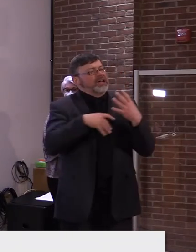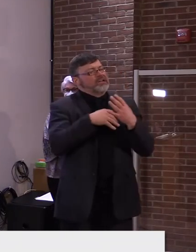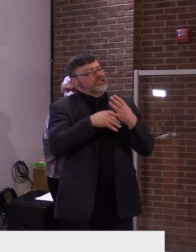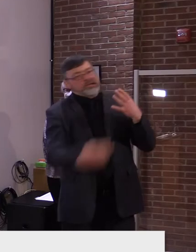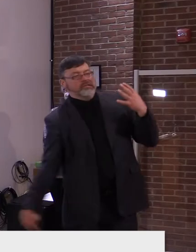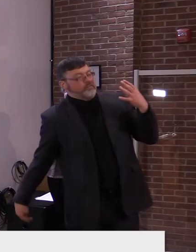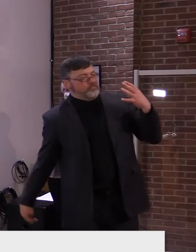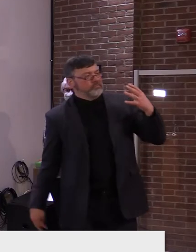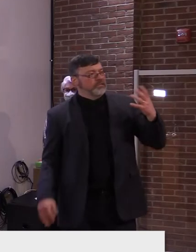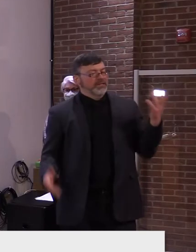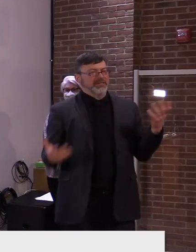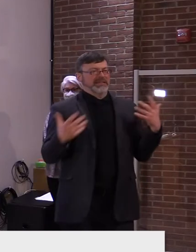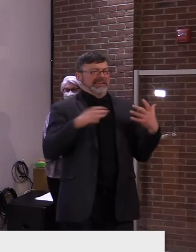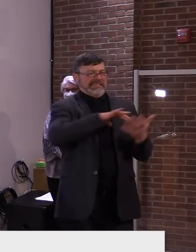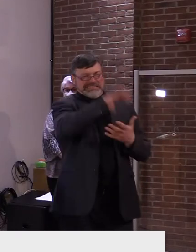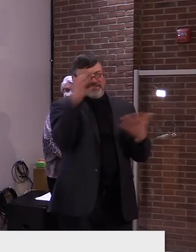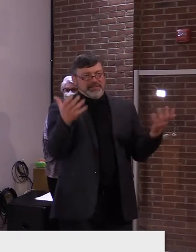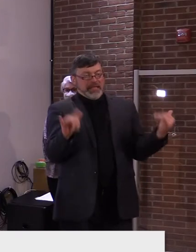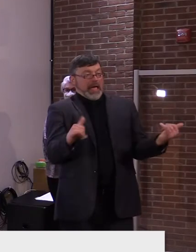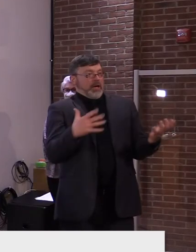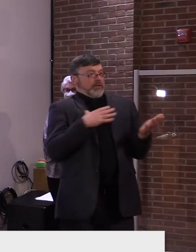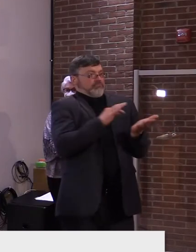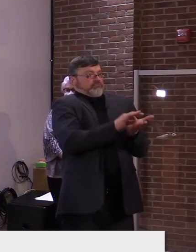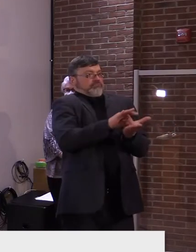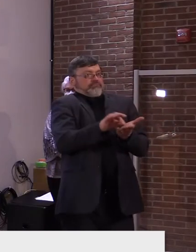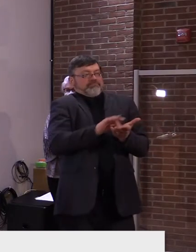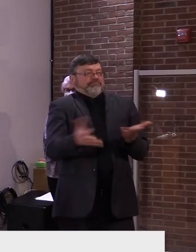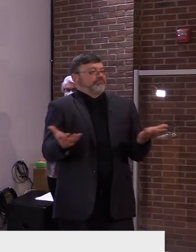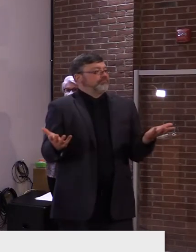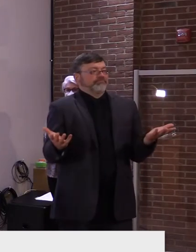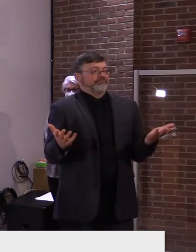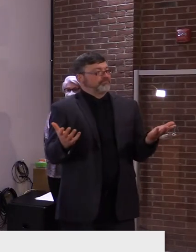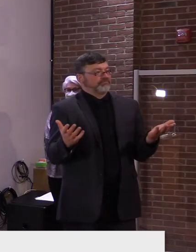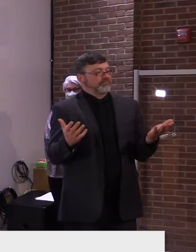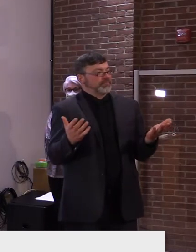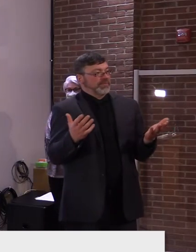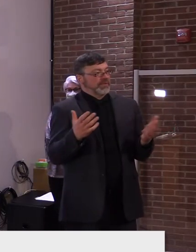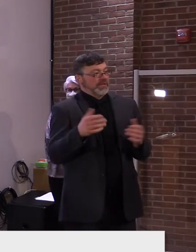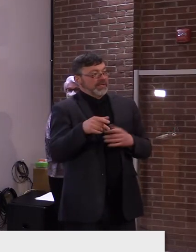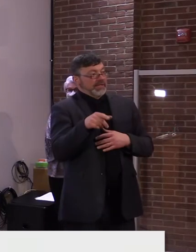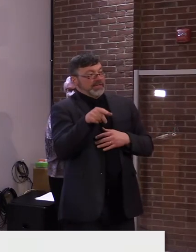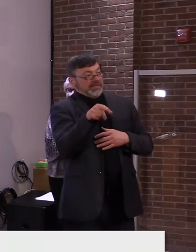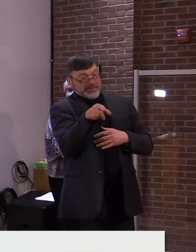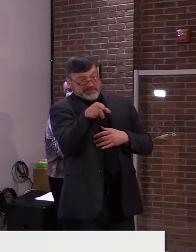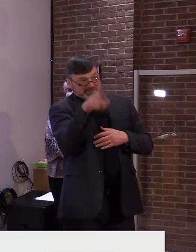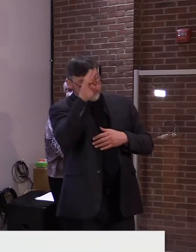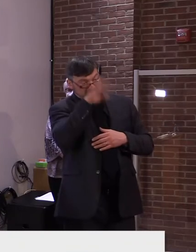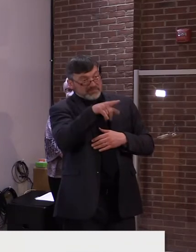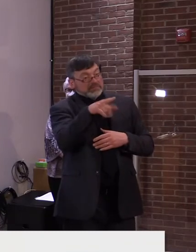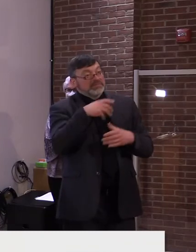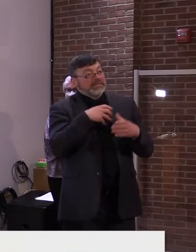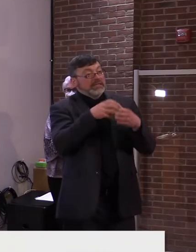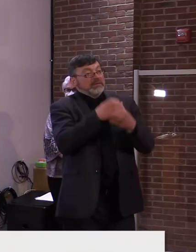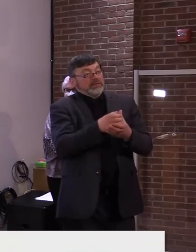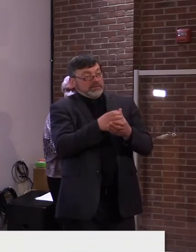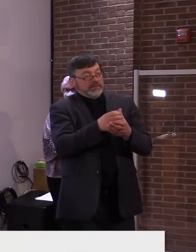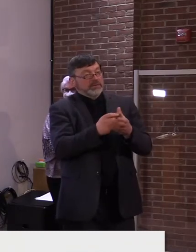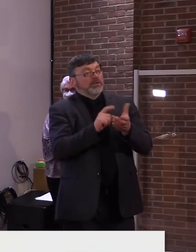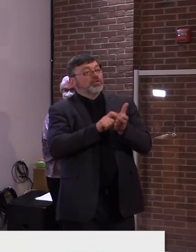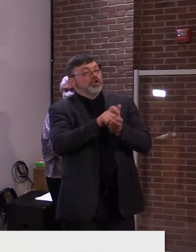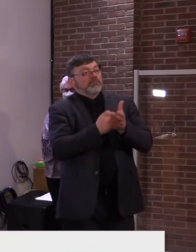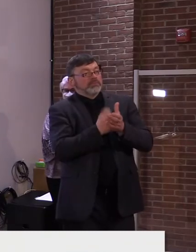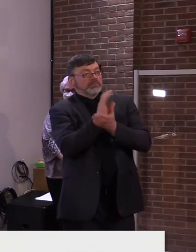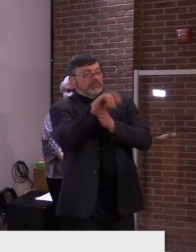past. So you've probably opened up a little bit of a door to a door that we may not have wanted to look